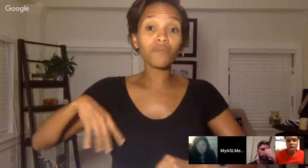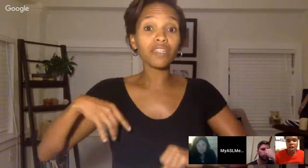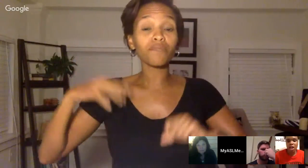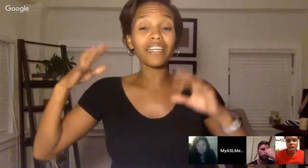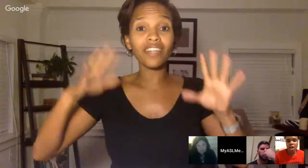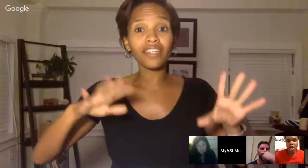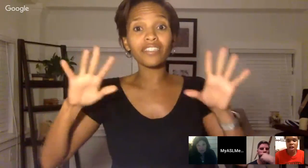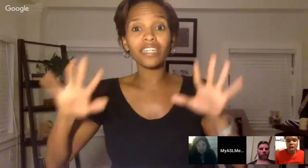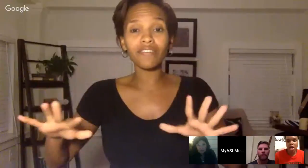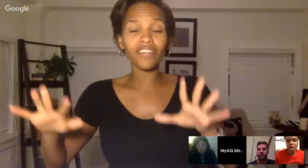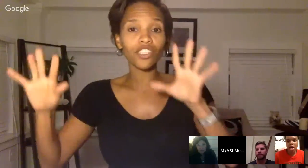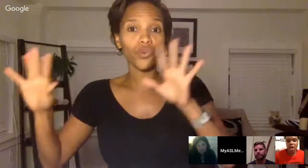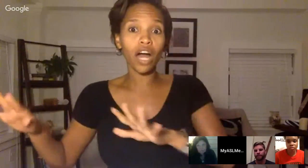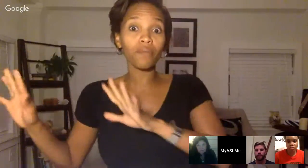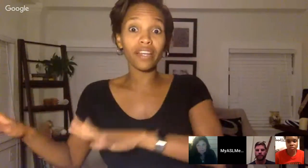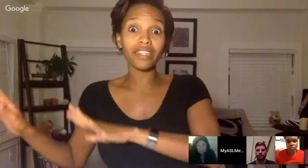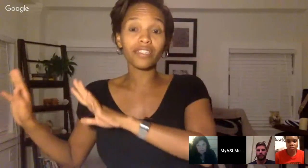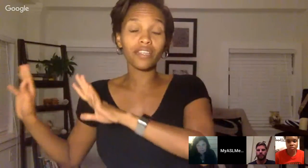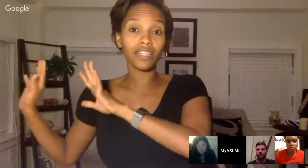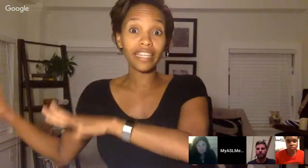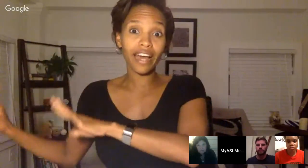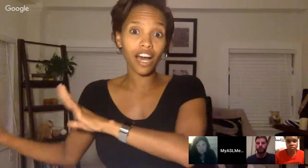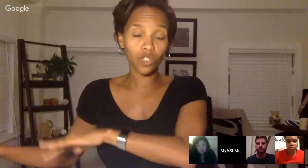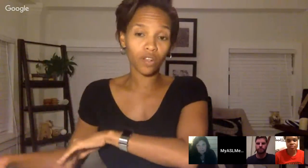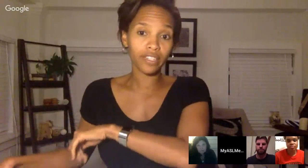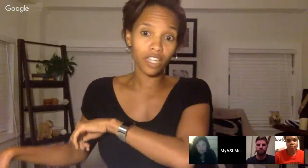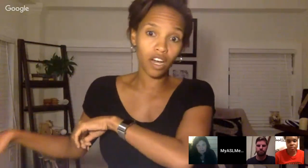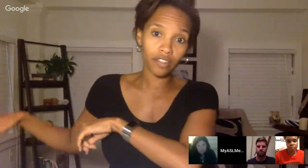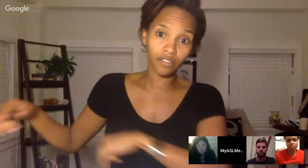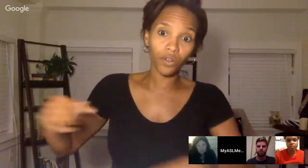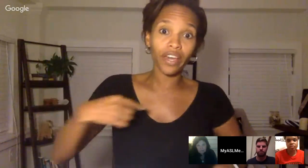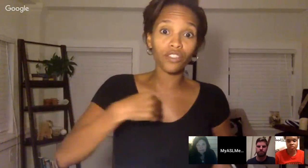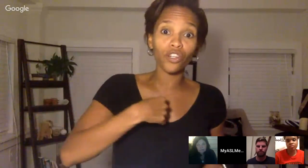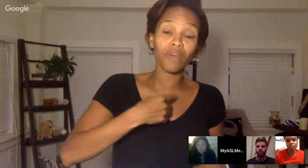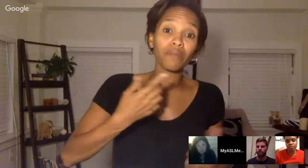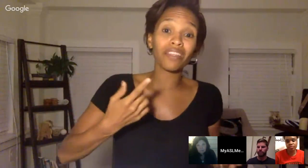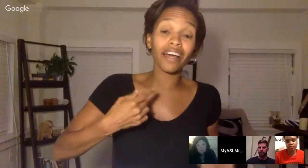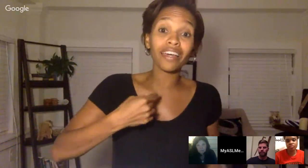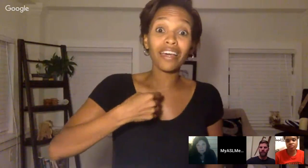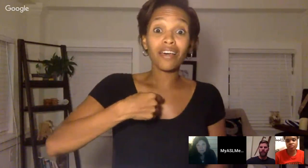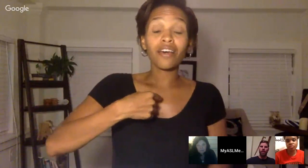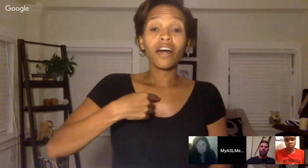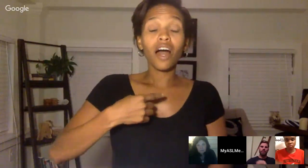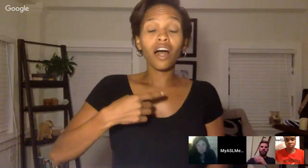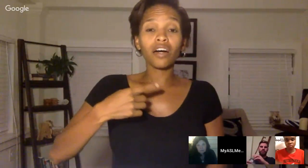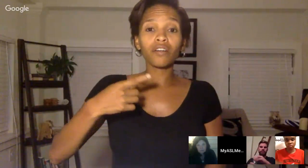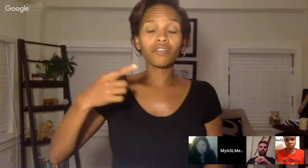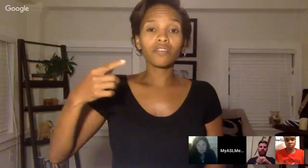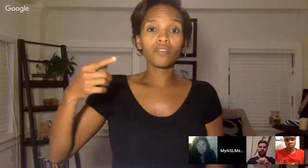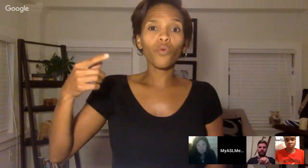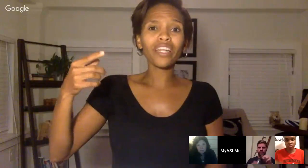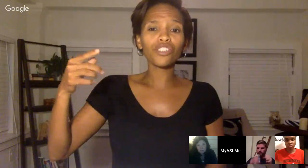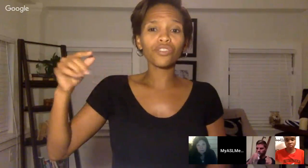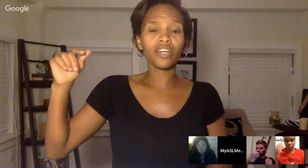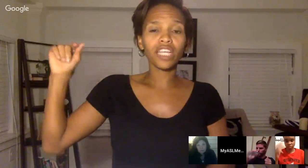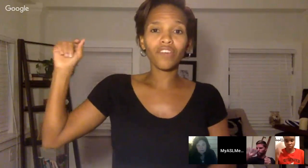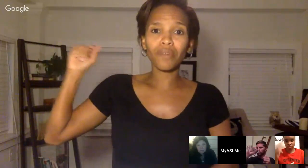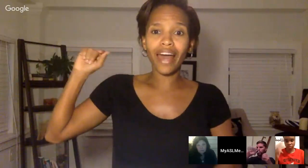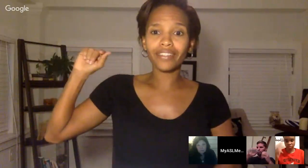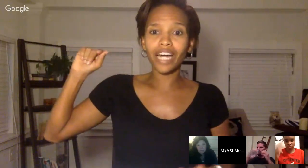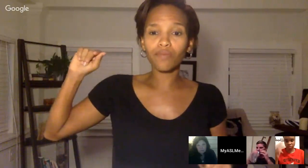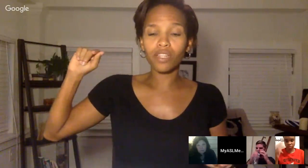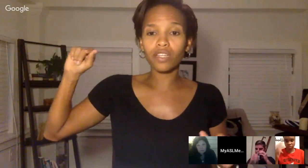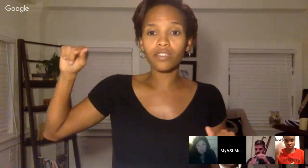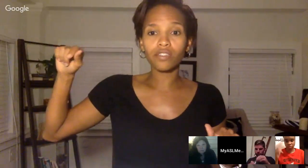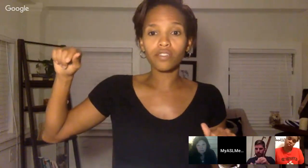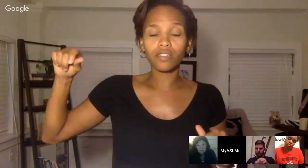my son is leaving, so I'm gonna clean the house while he's gone. Okay, so maybe like, when is your son leaving? I'm gonna